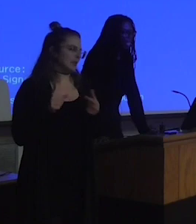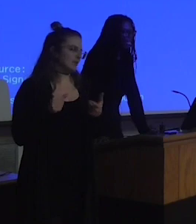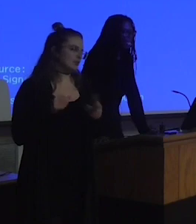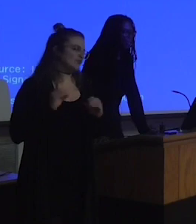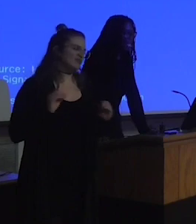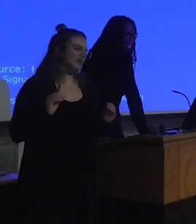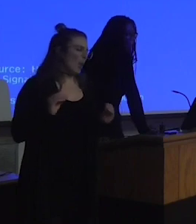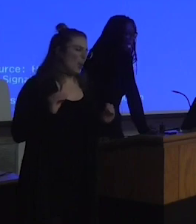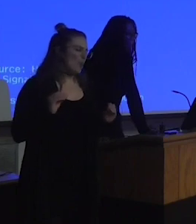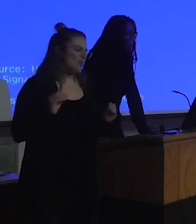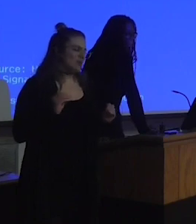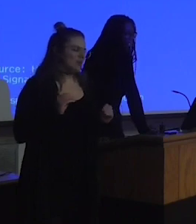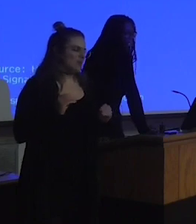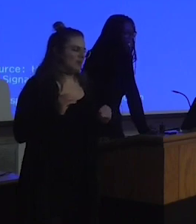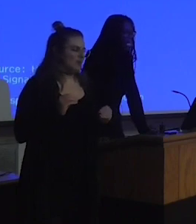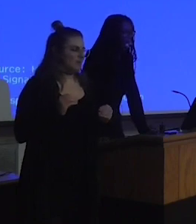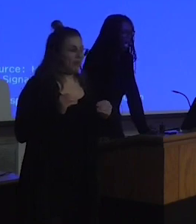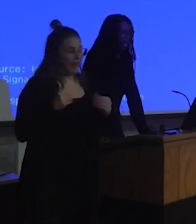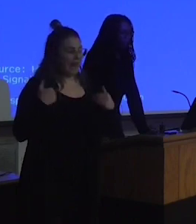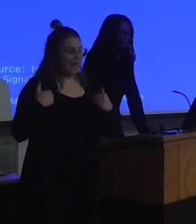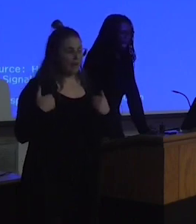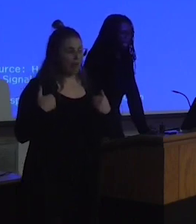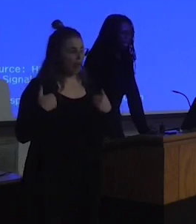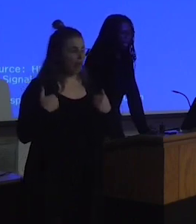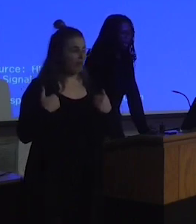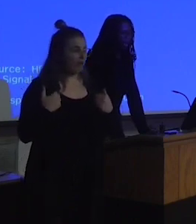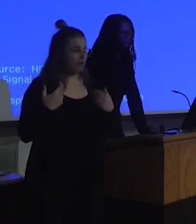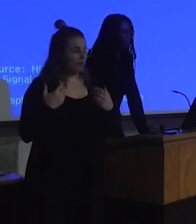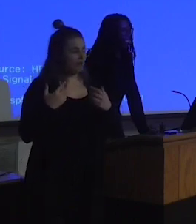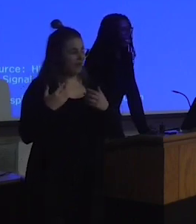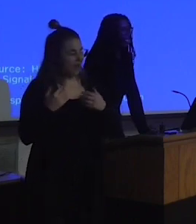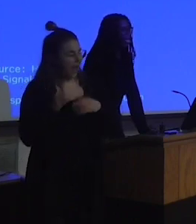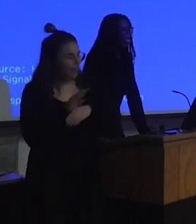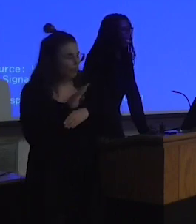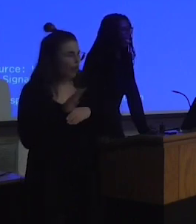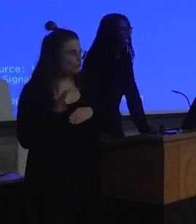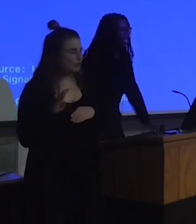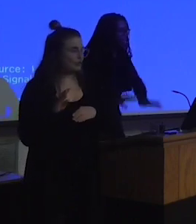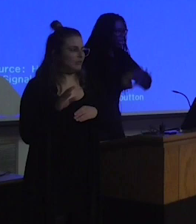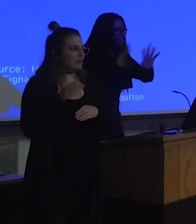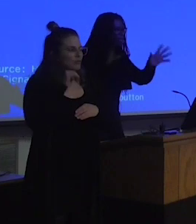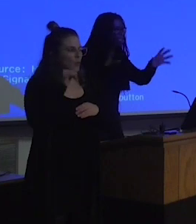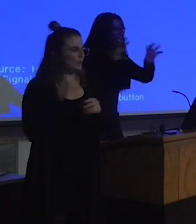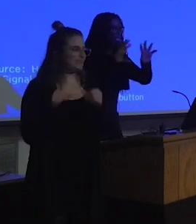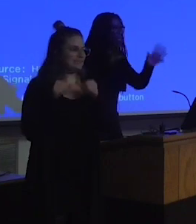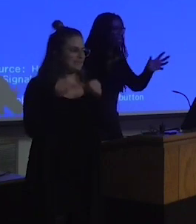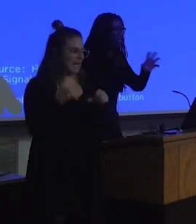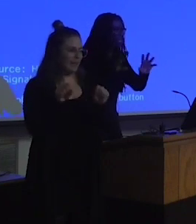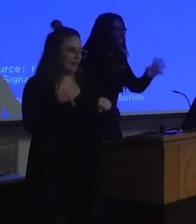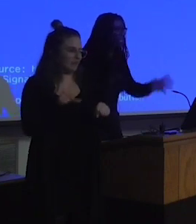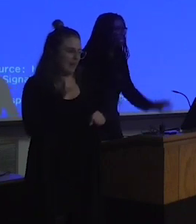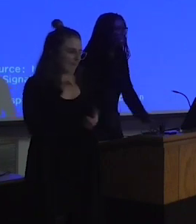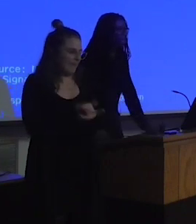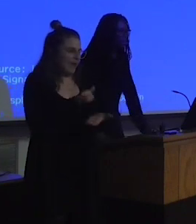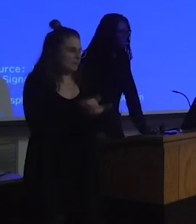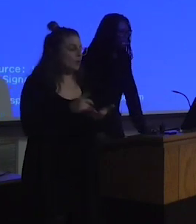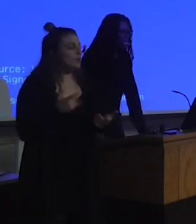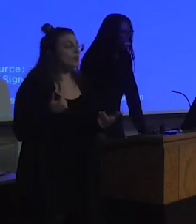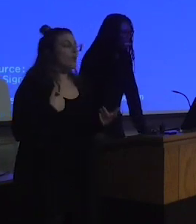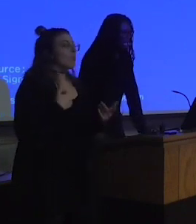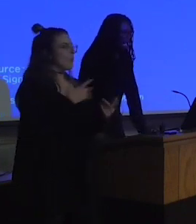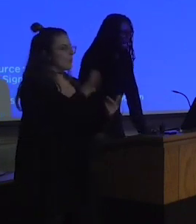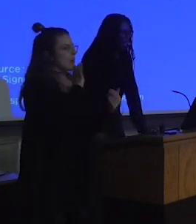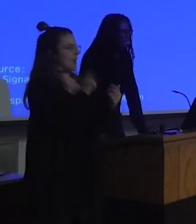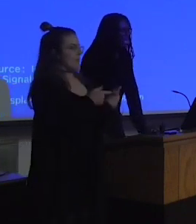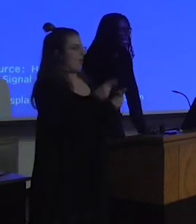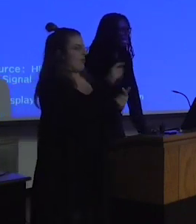thing as sustainable animal agriculture. And, like, you know, and when we engage in this sort of utilitarian, like, you know,